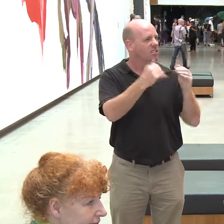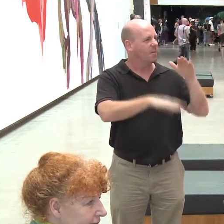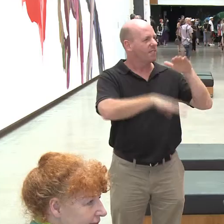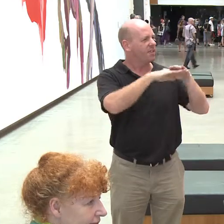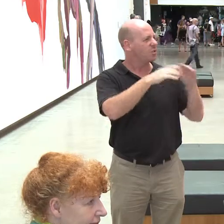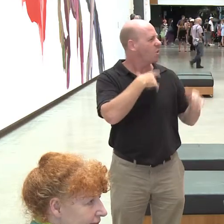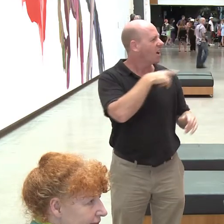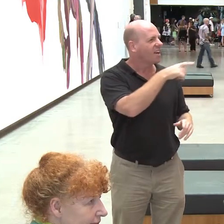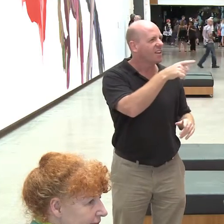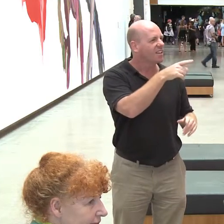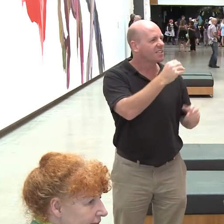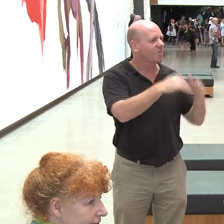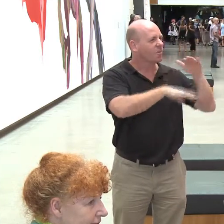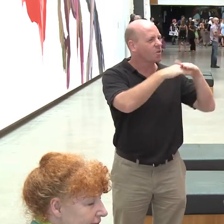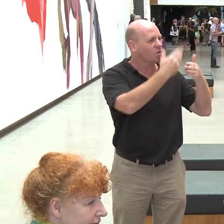in.